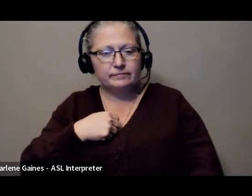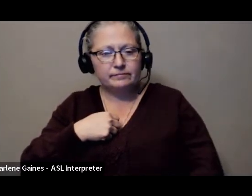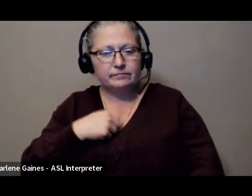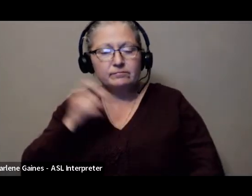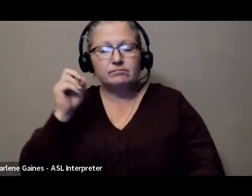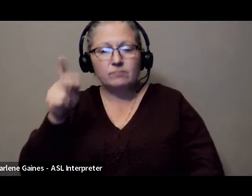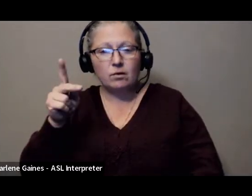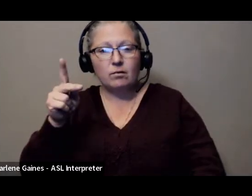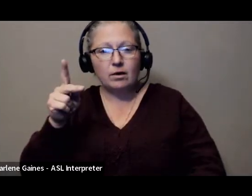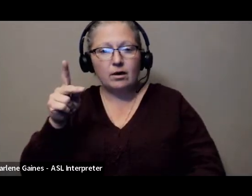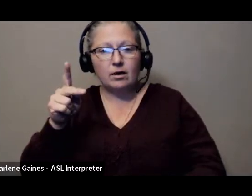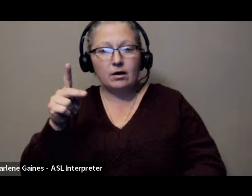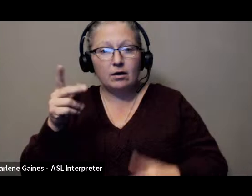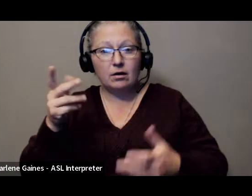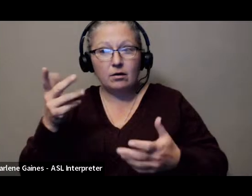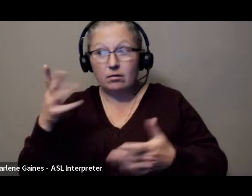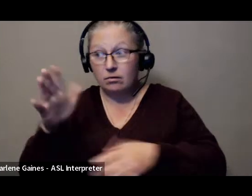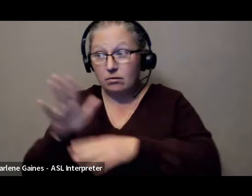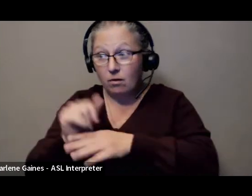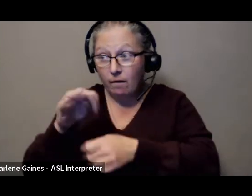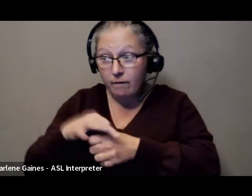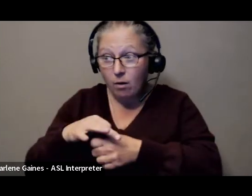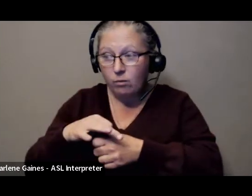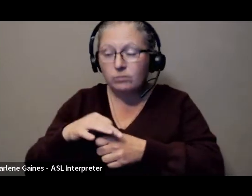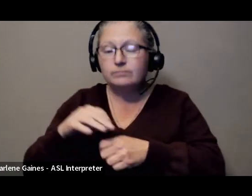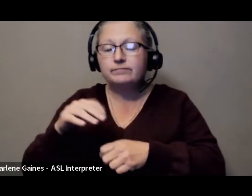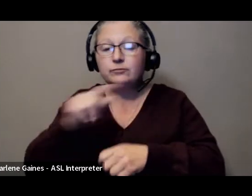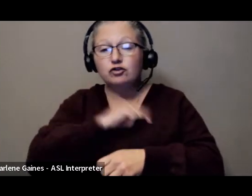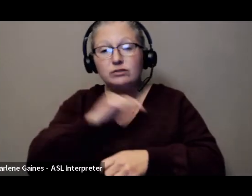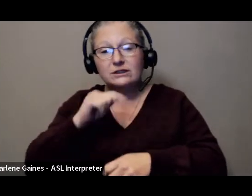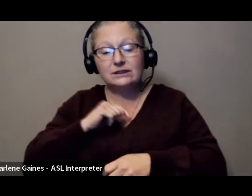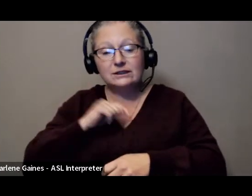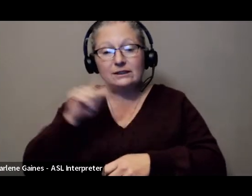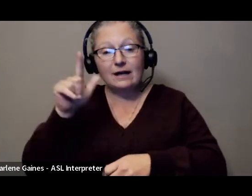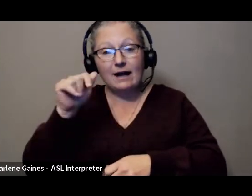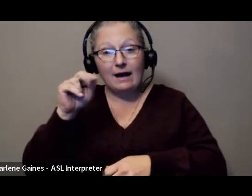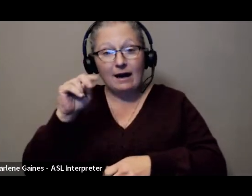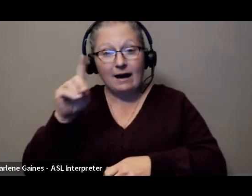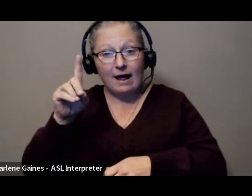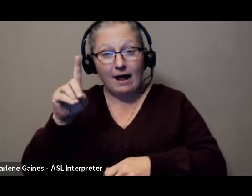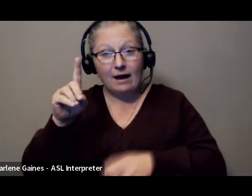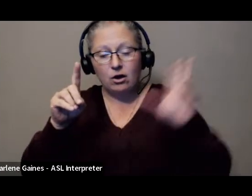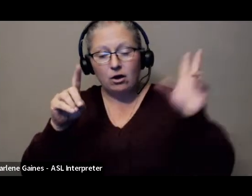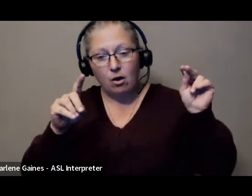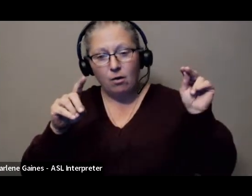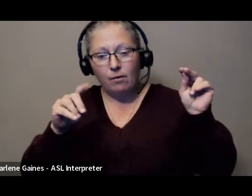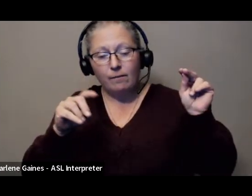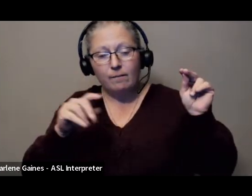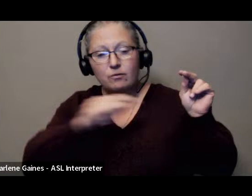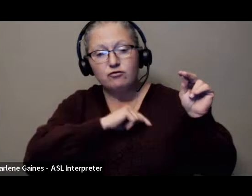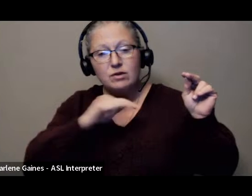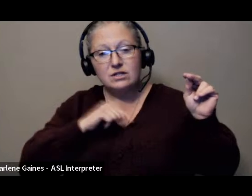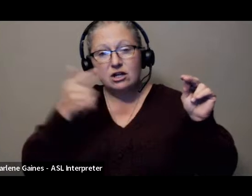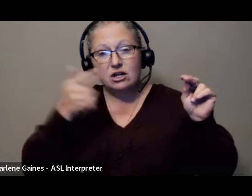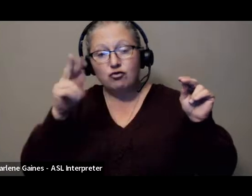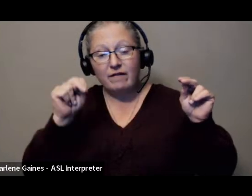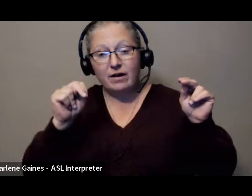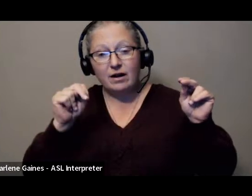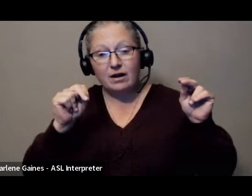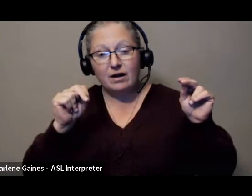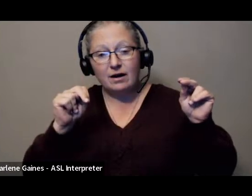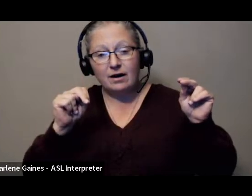Okay, let's see, we'll do a roll call vote. Trustee Land, how do you vote? No. Trustee Griffin, how do you